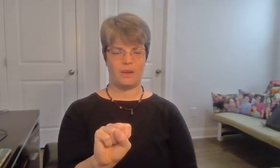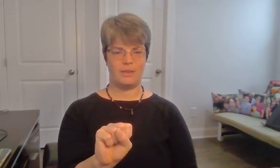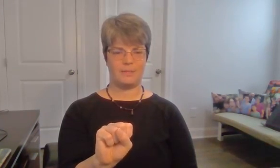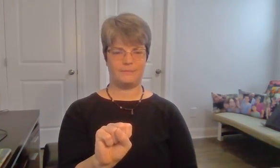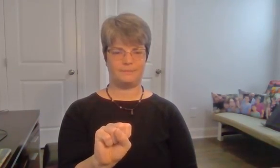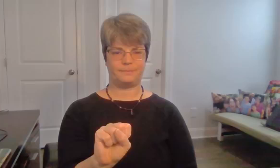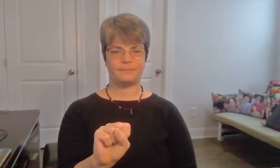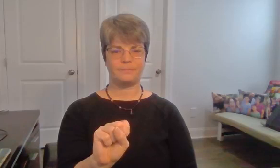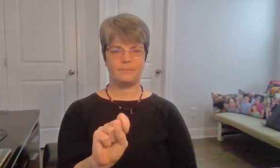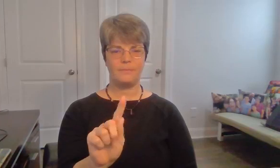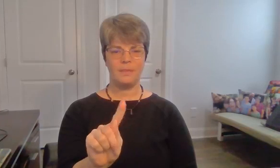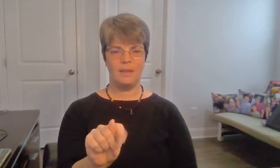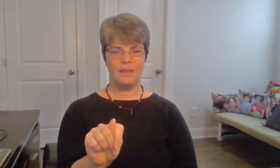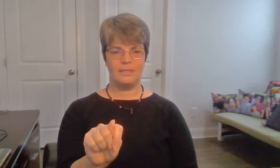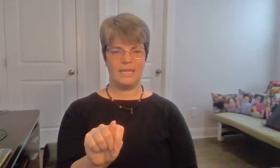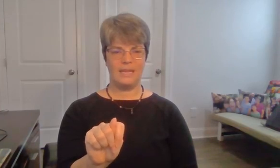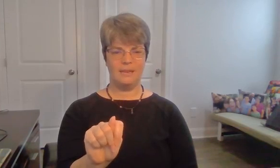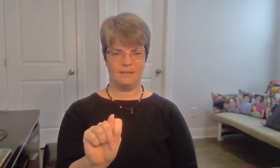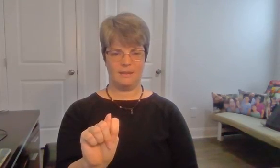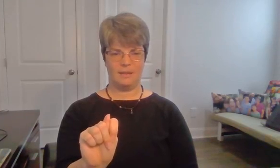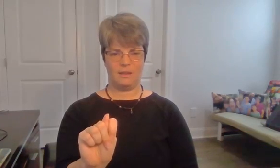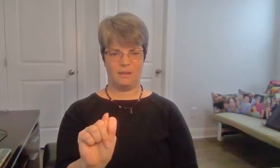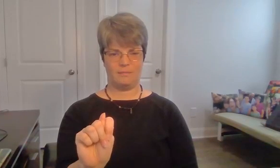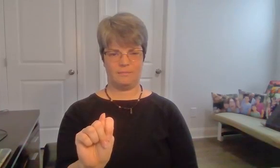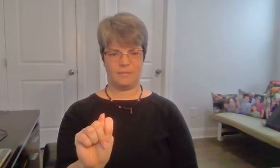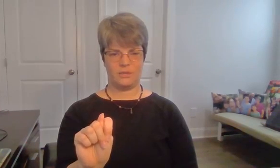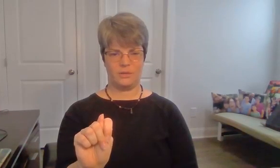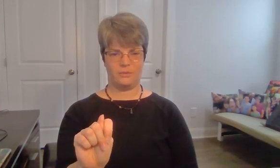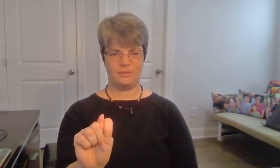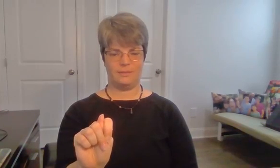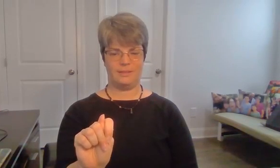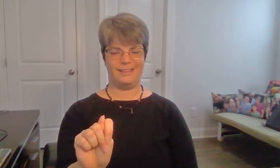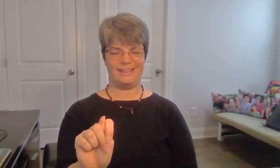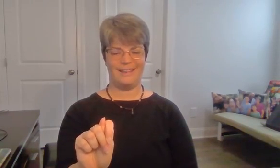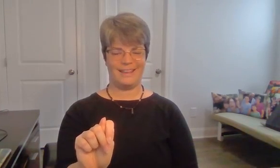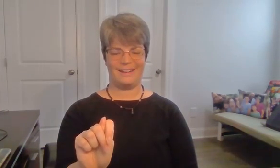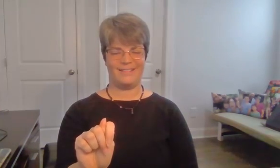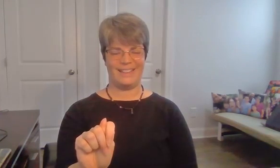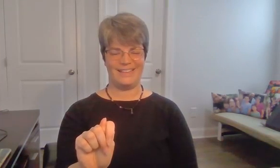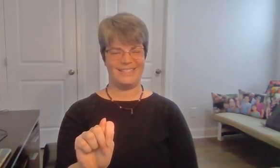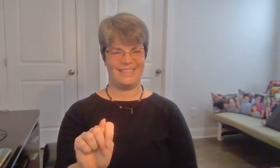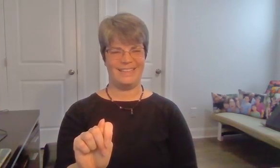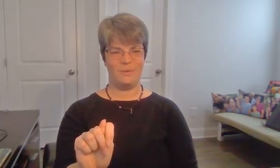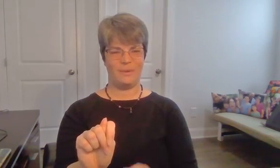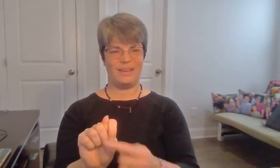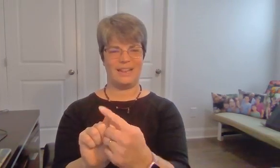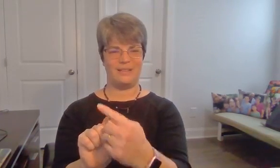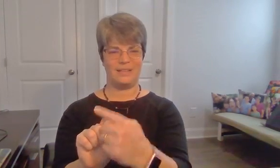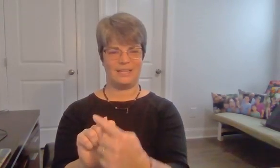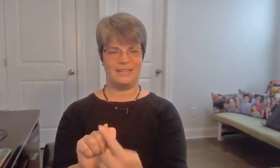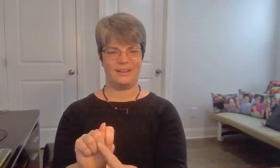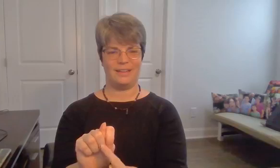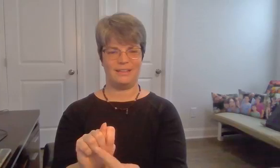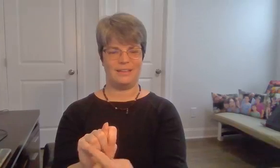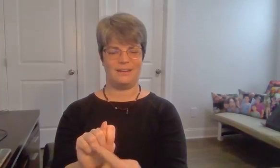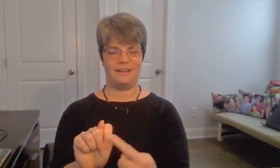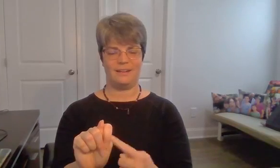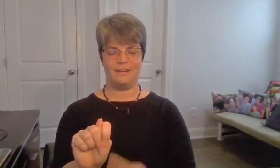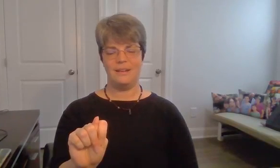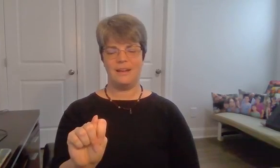front. T. Got your nose. I don't know why that's T. Well, I guess it kind of looks like a T, right? There and